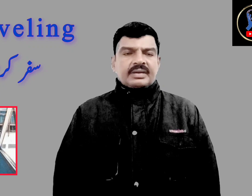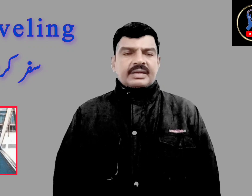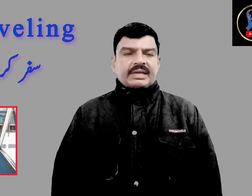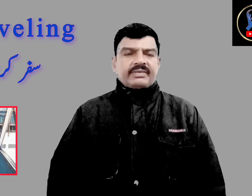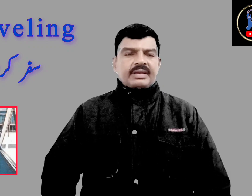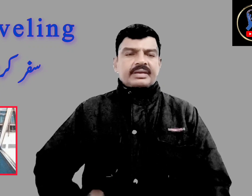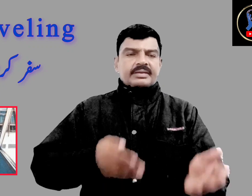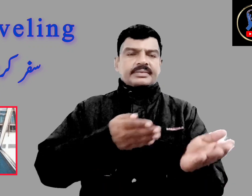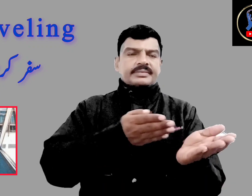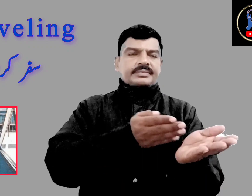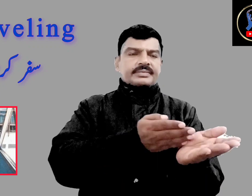traveling,